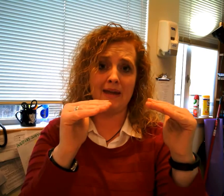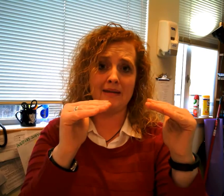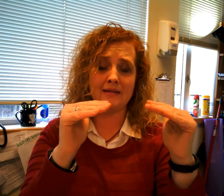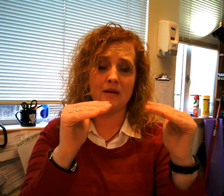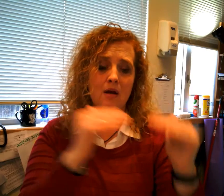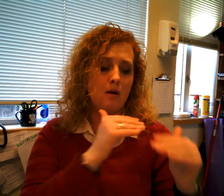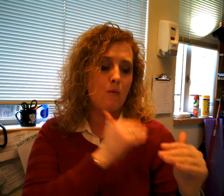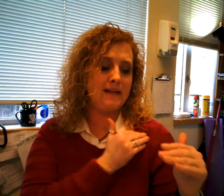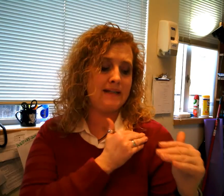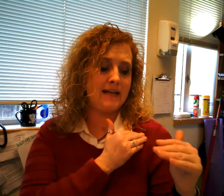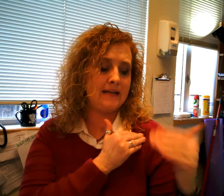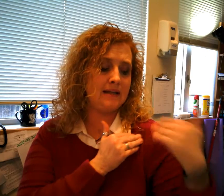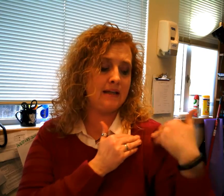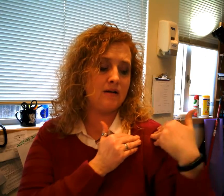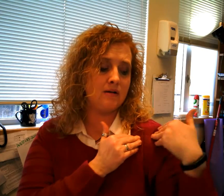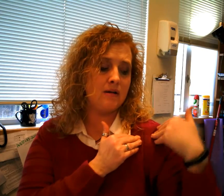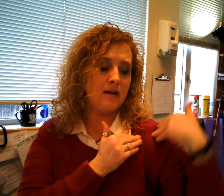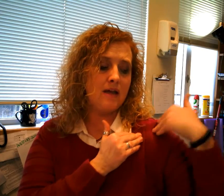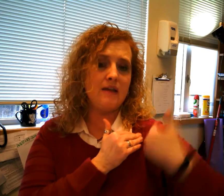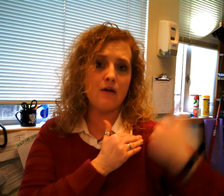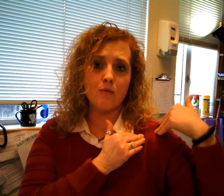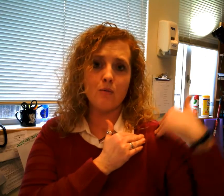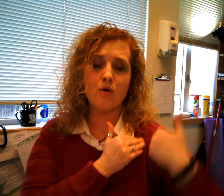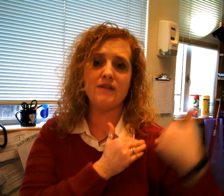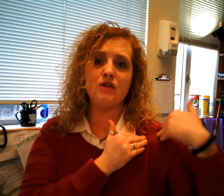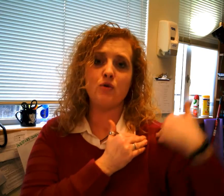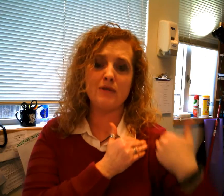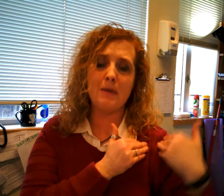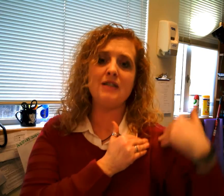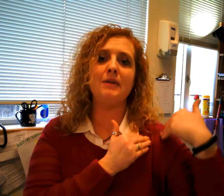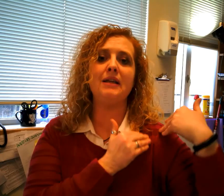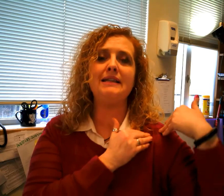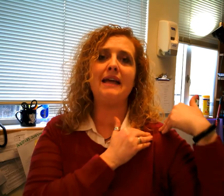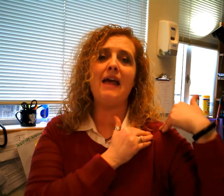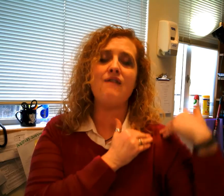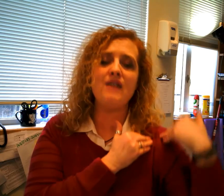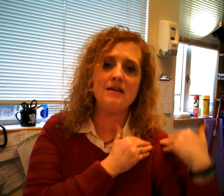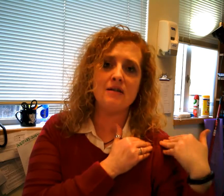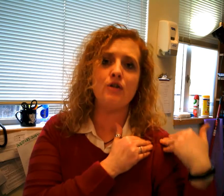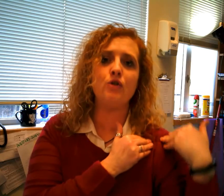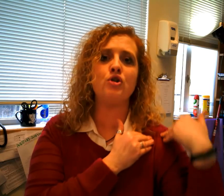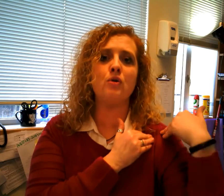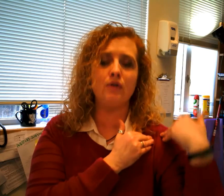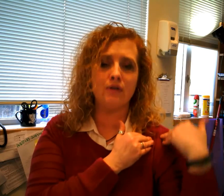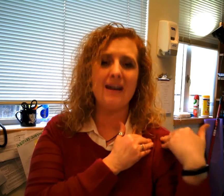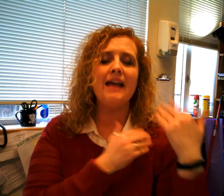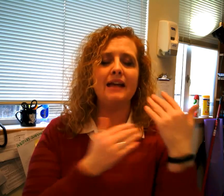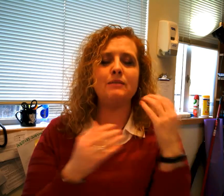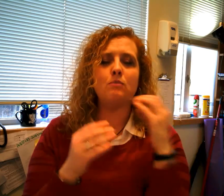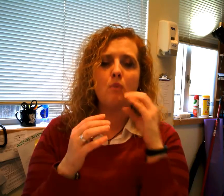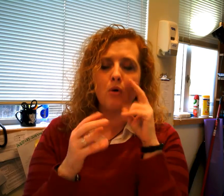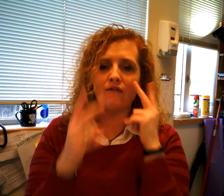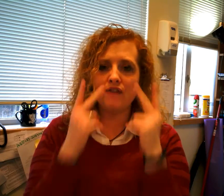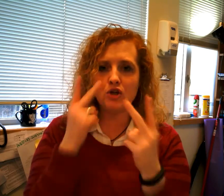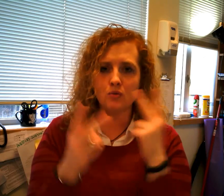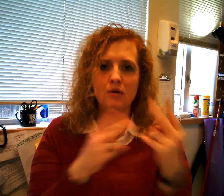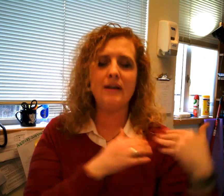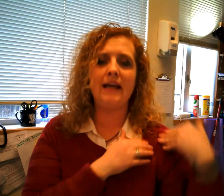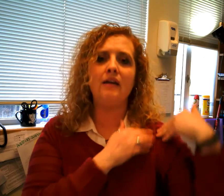B's. One stays here, the other moves. It's a responsibility. It's a heaviness on your shoulder. It's more visual, like,